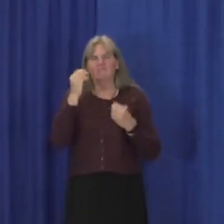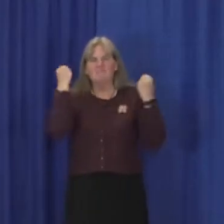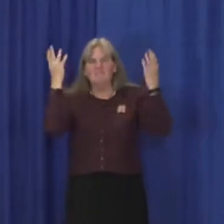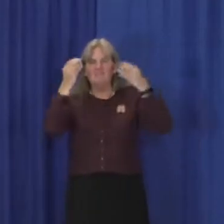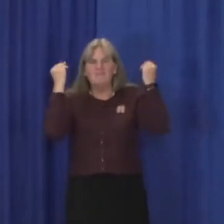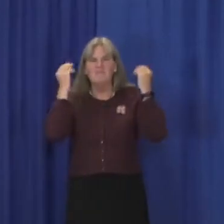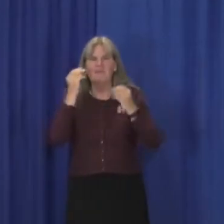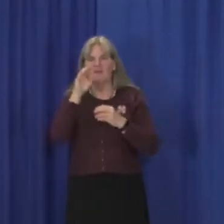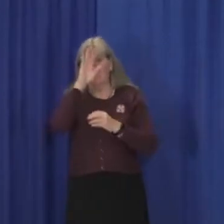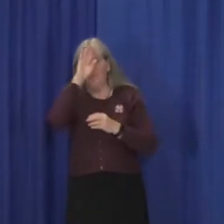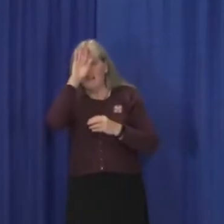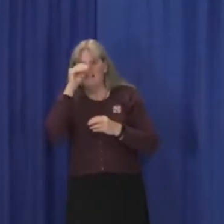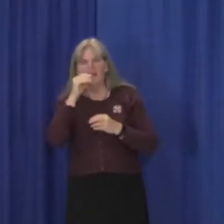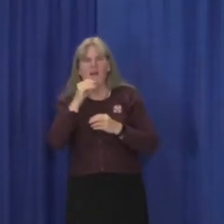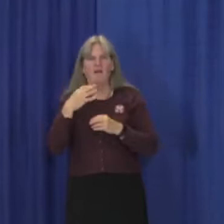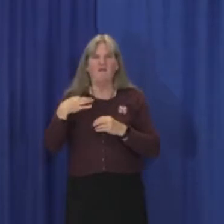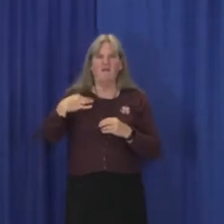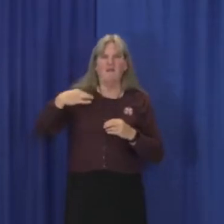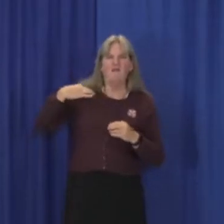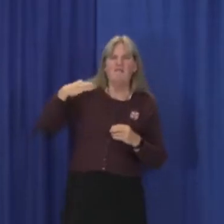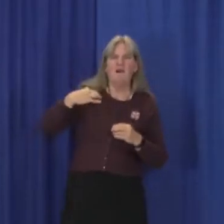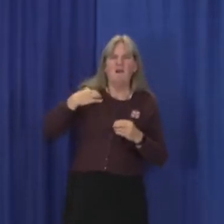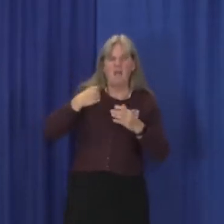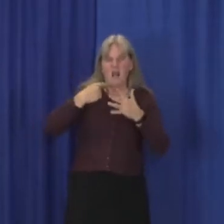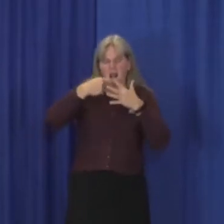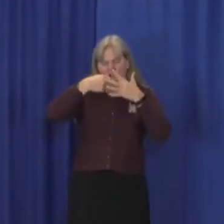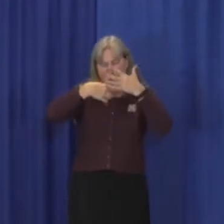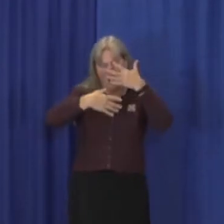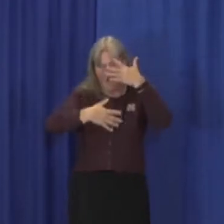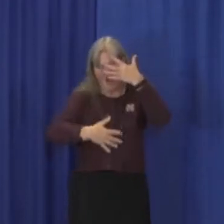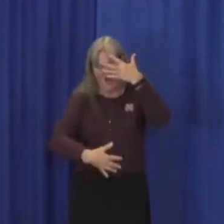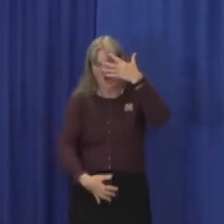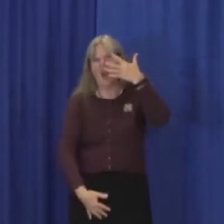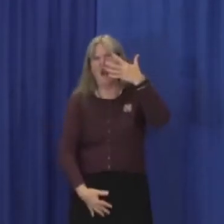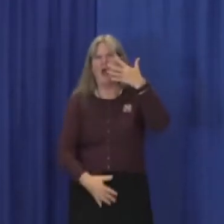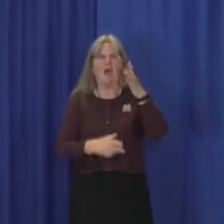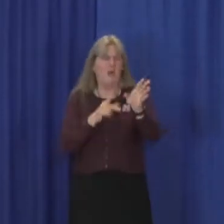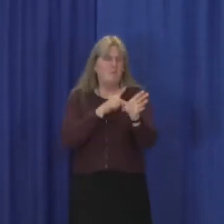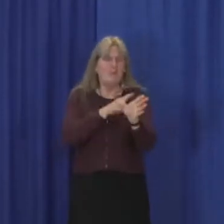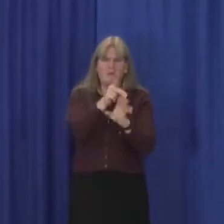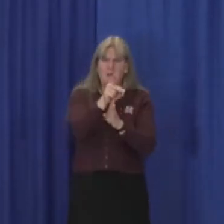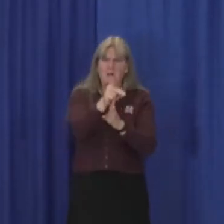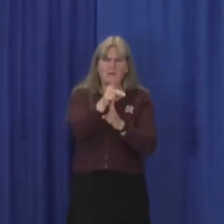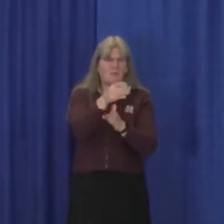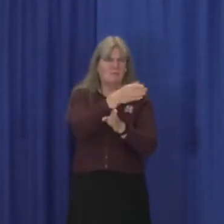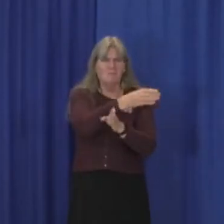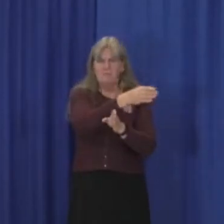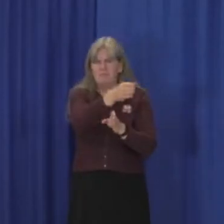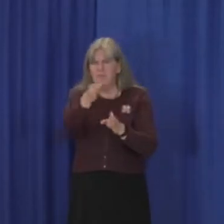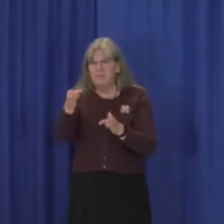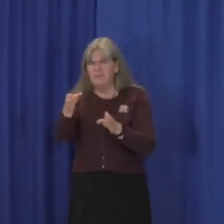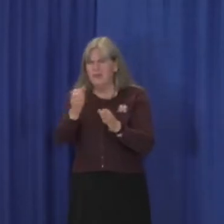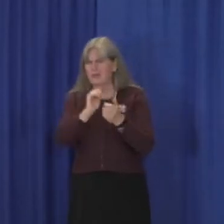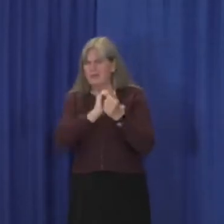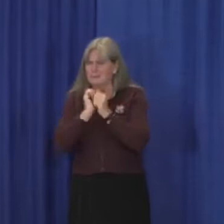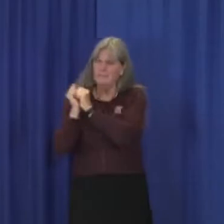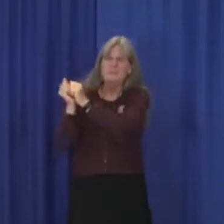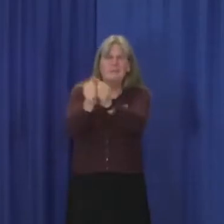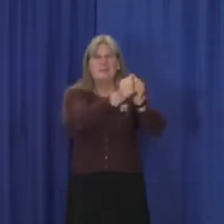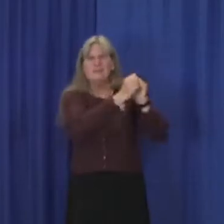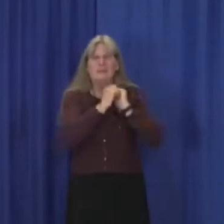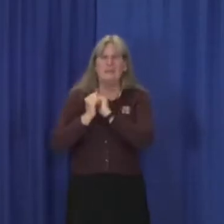responders, volunteers. The list goes on and on and on. Professionals in their fields, all coming together as a